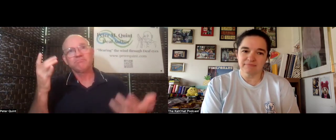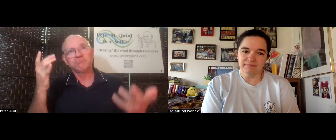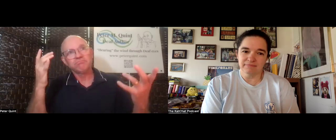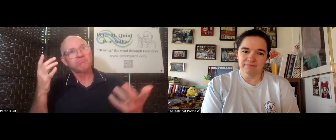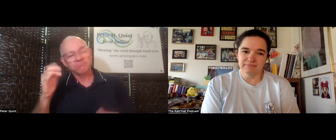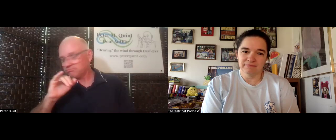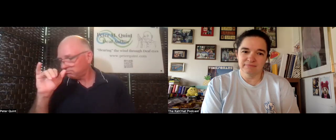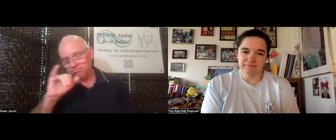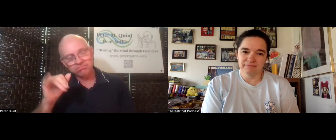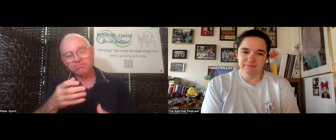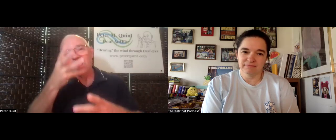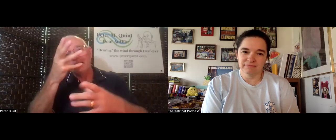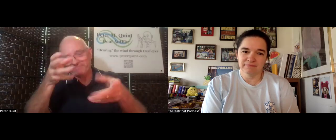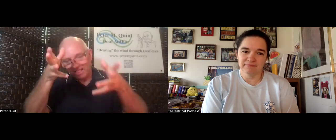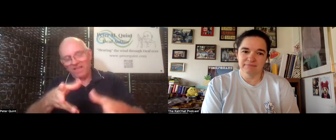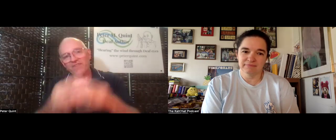Why?